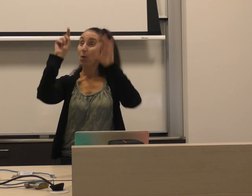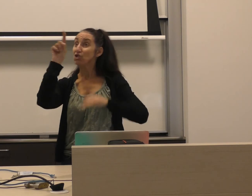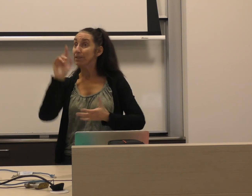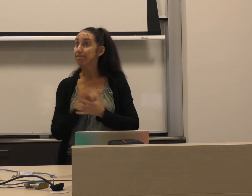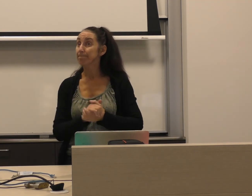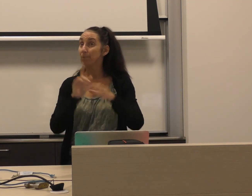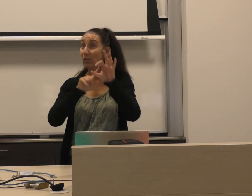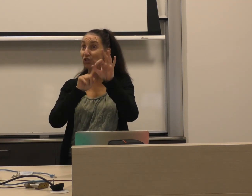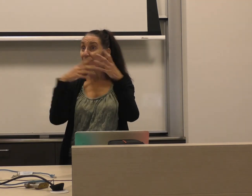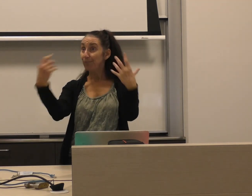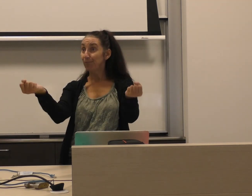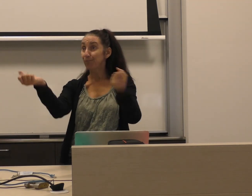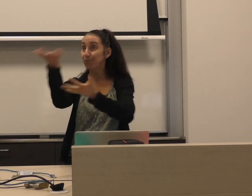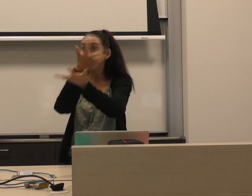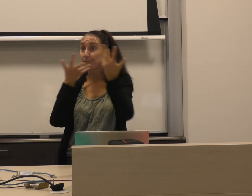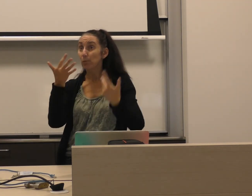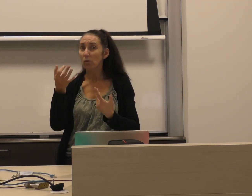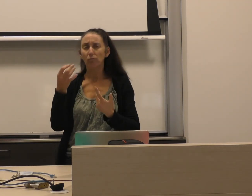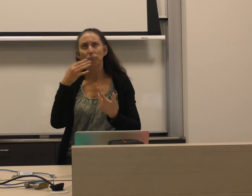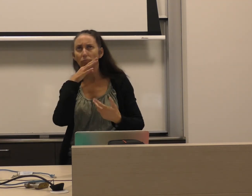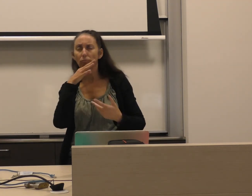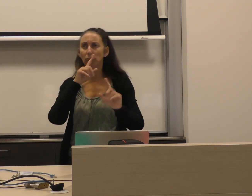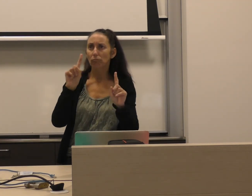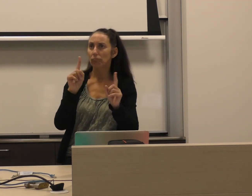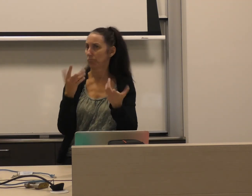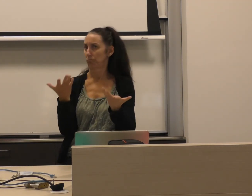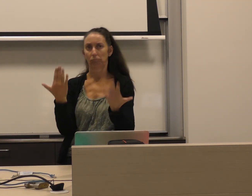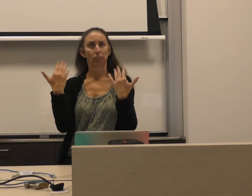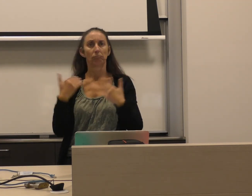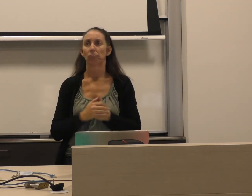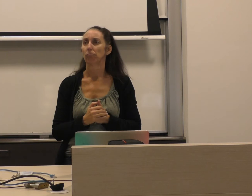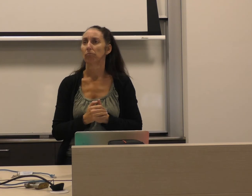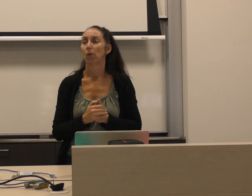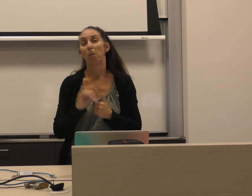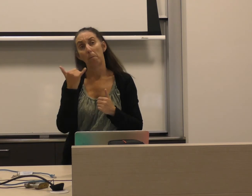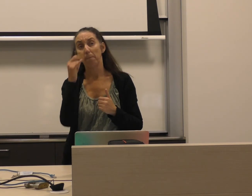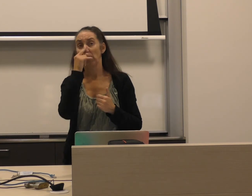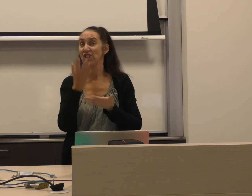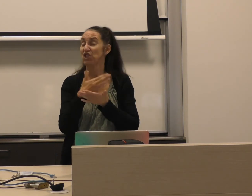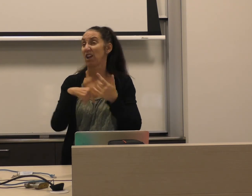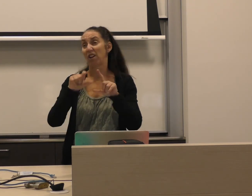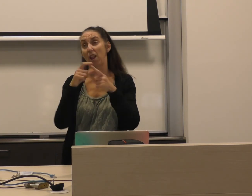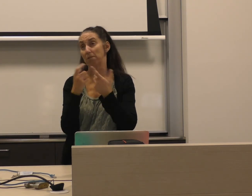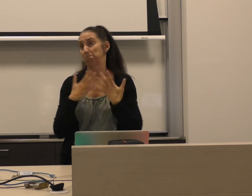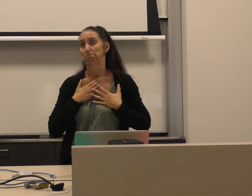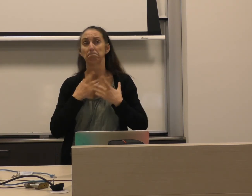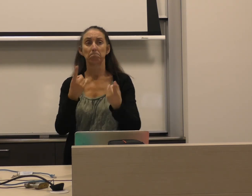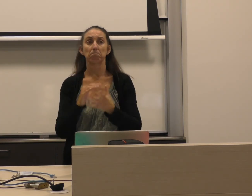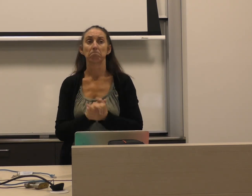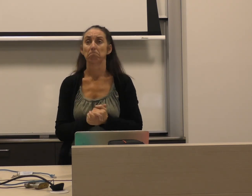Okay, over to you. Are there any questions? Anything that you have been unsure about? Anything